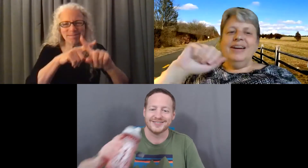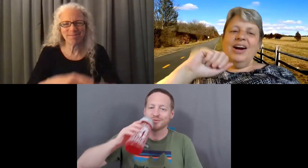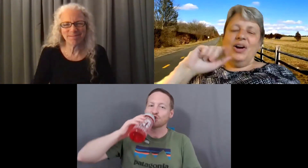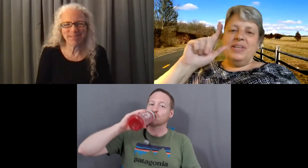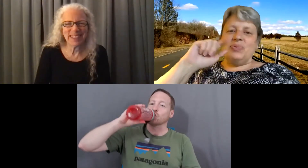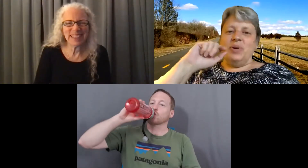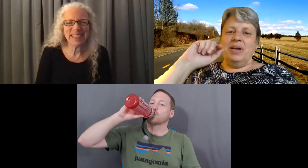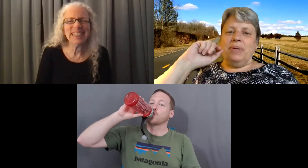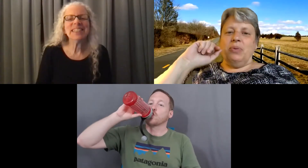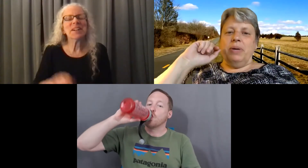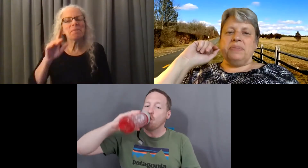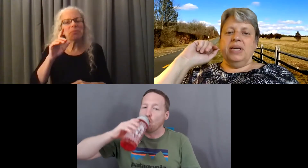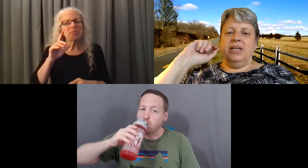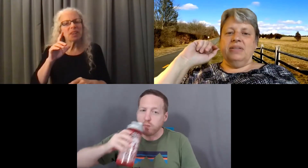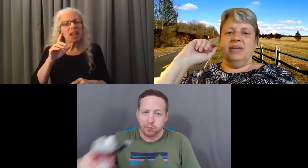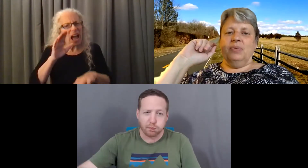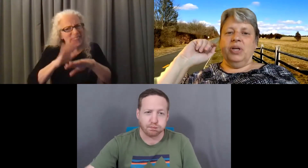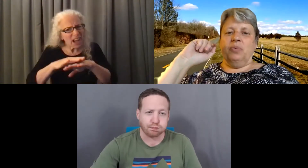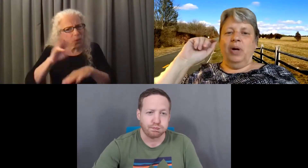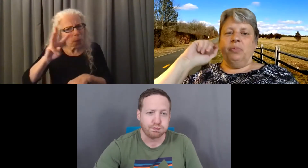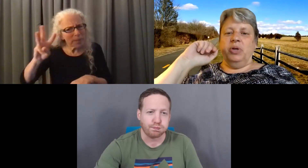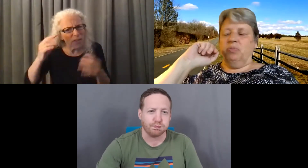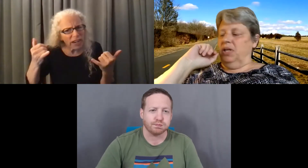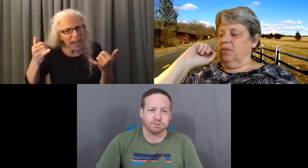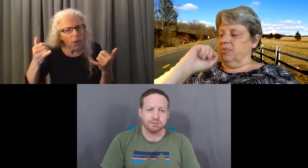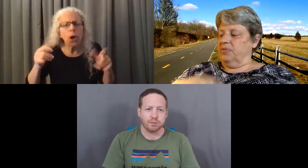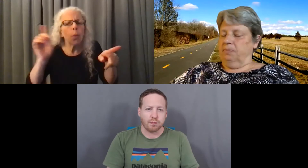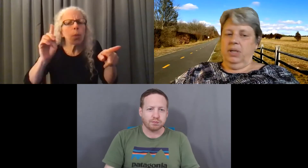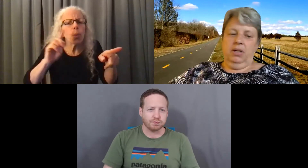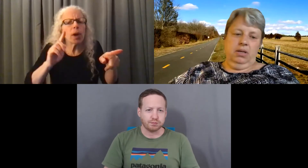Are these written up on the website? Is that where were you reading those from?